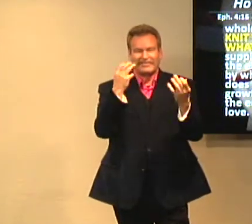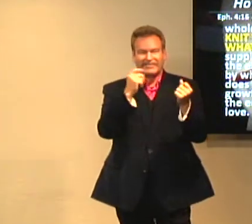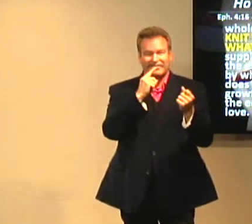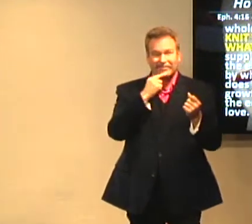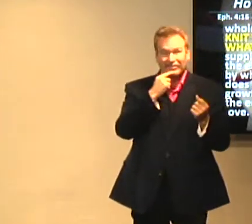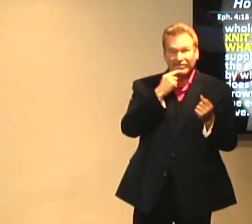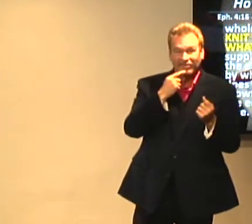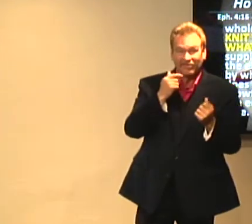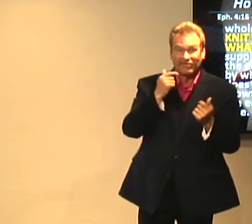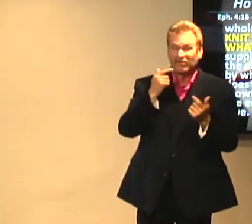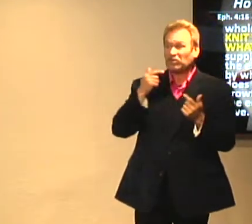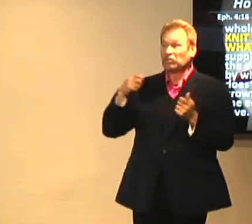You know, in those Psalms,